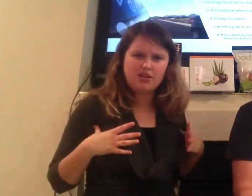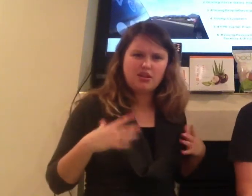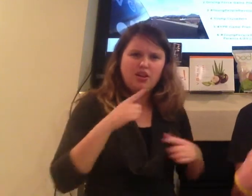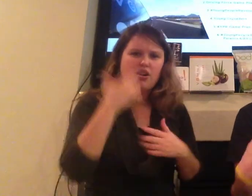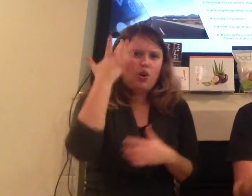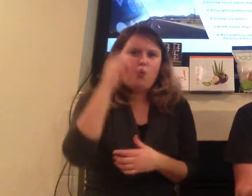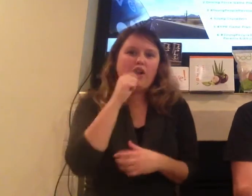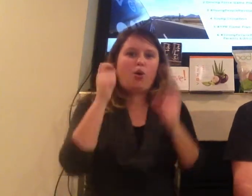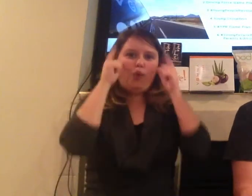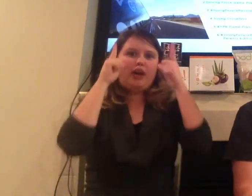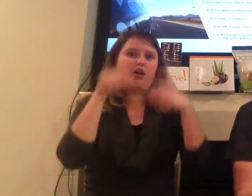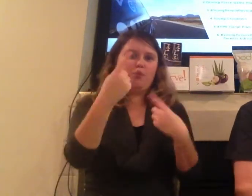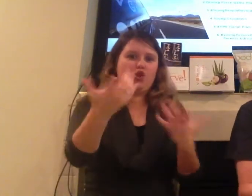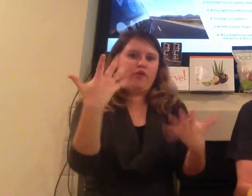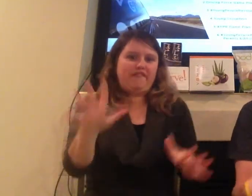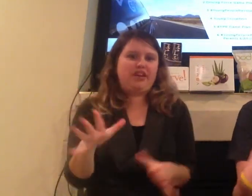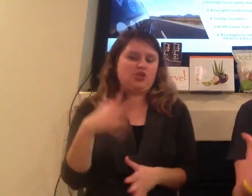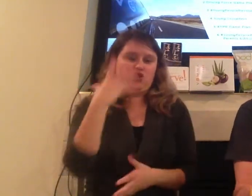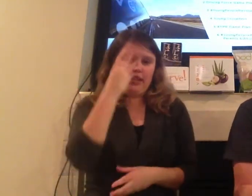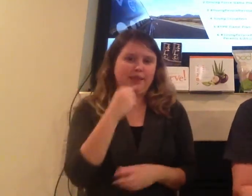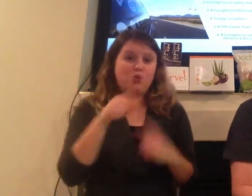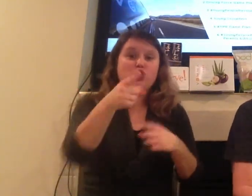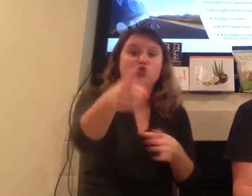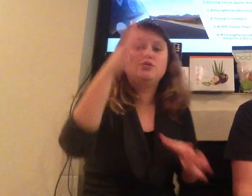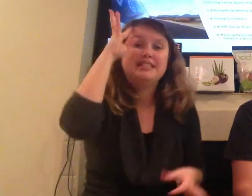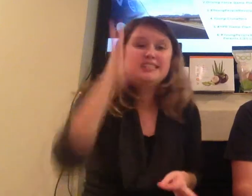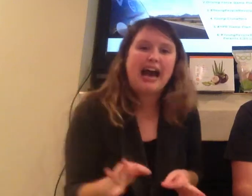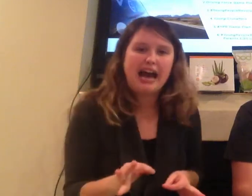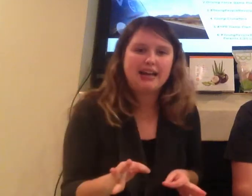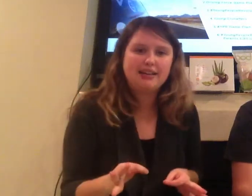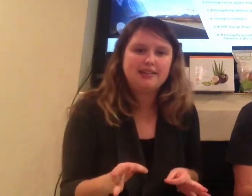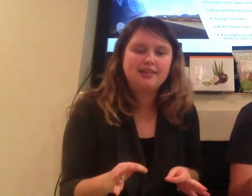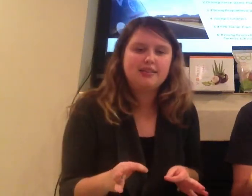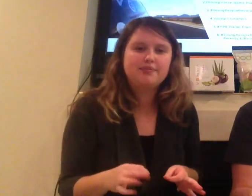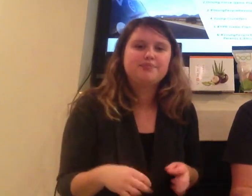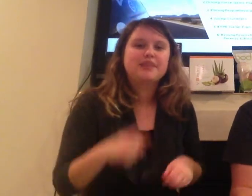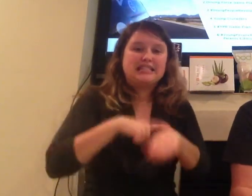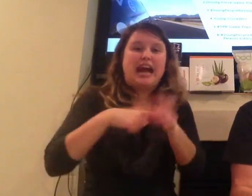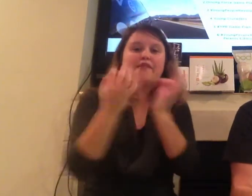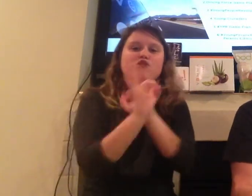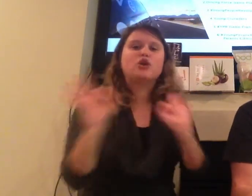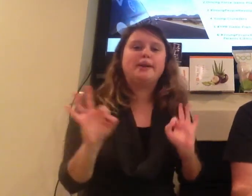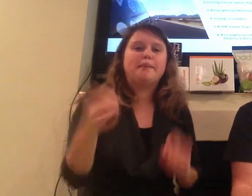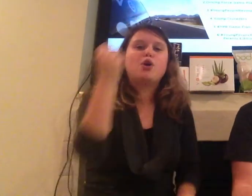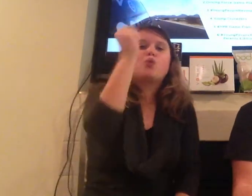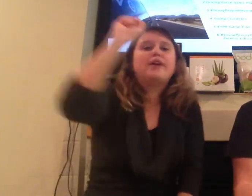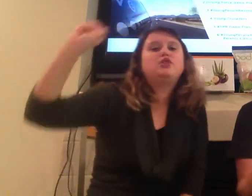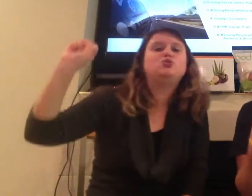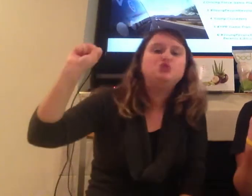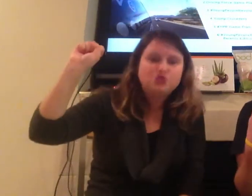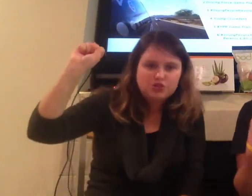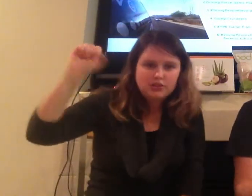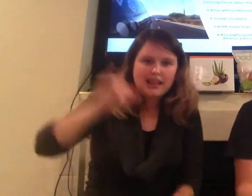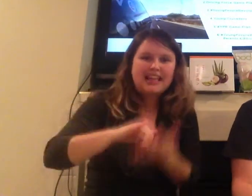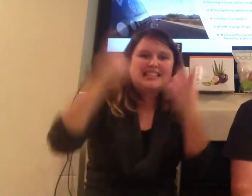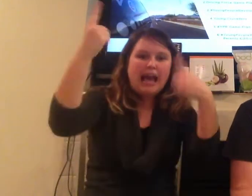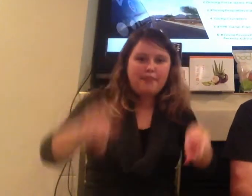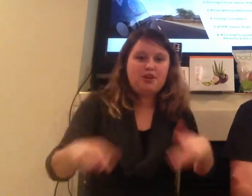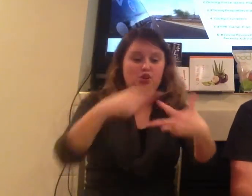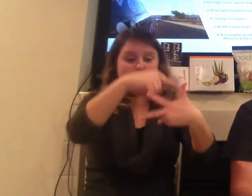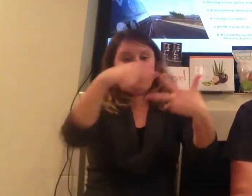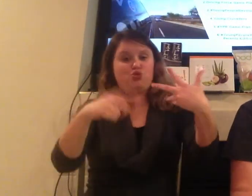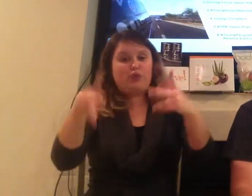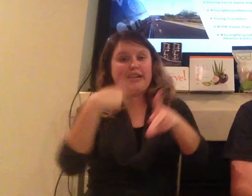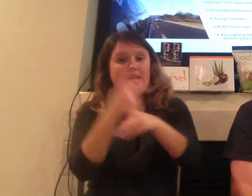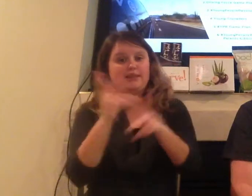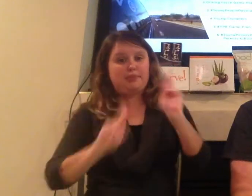sleeping? That's what this is about. It's about creating a revolution. The revolution is happening, guys. There's 3 types of people in the